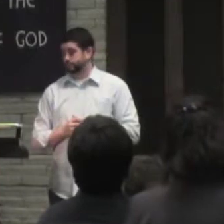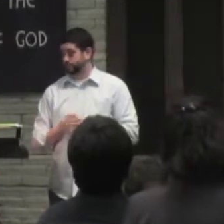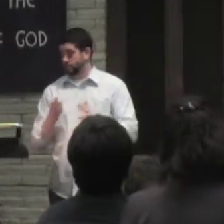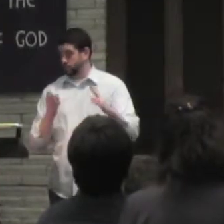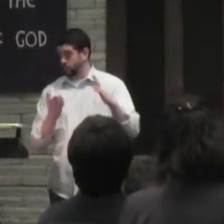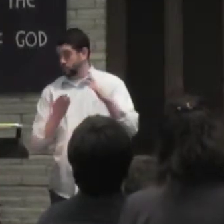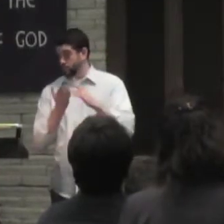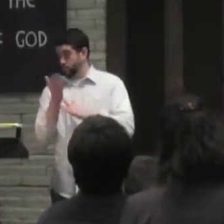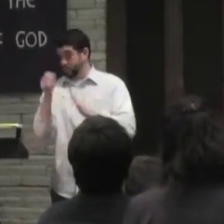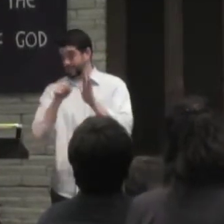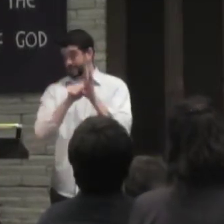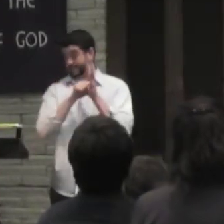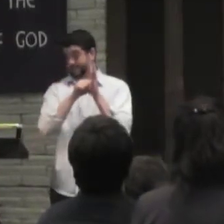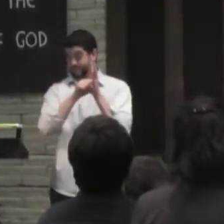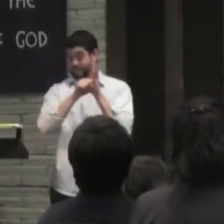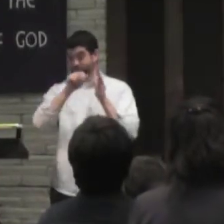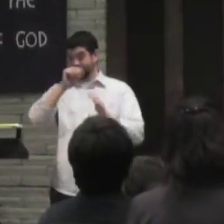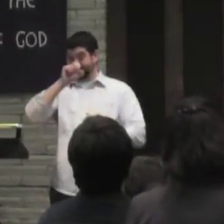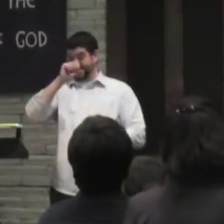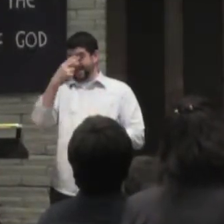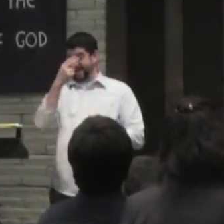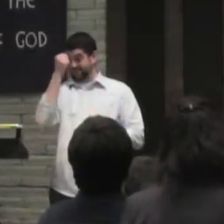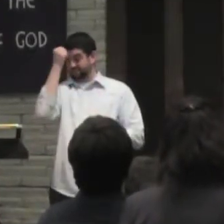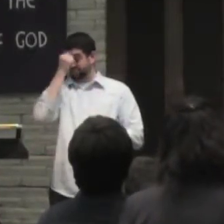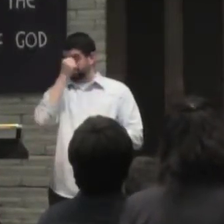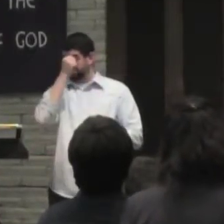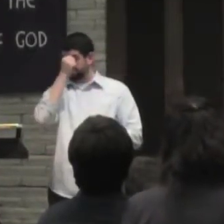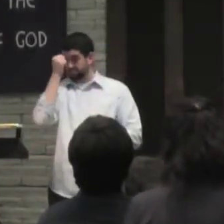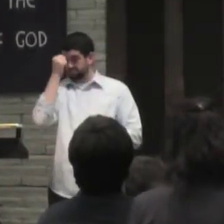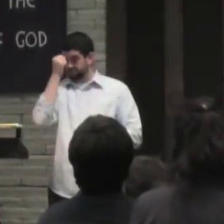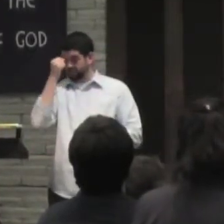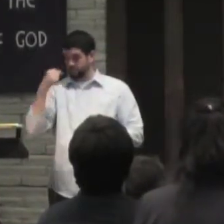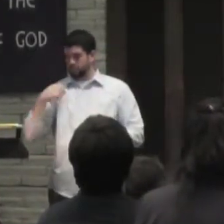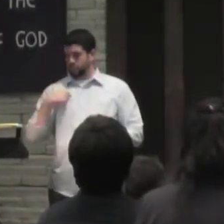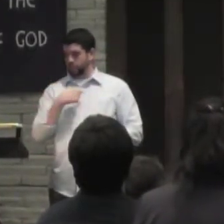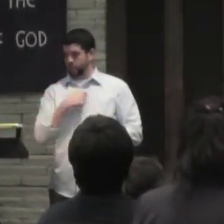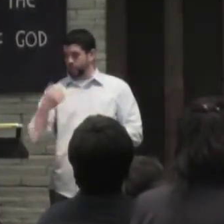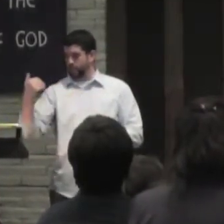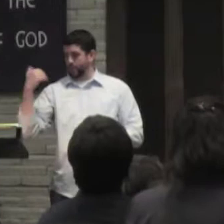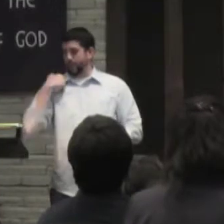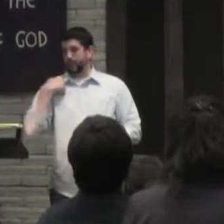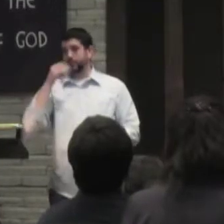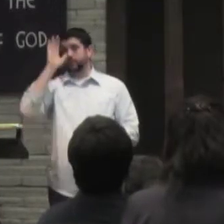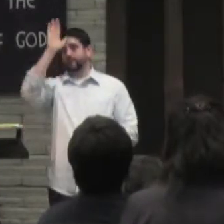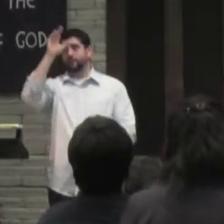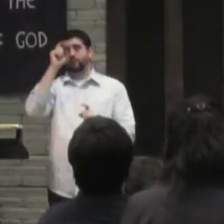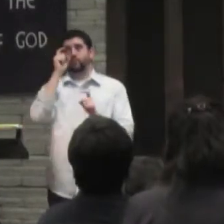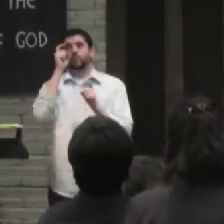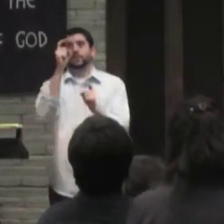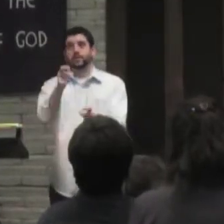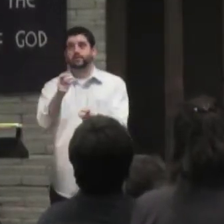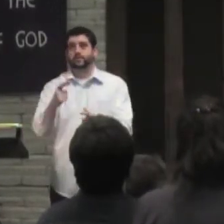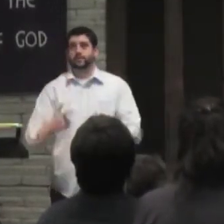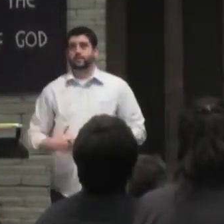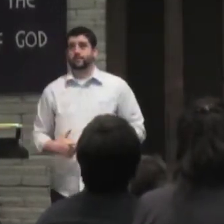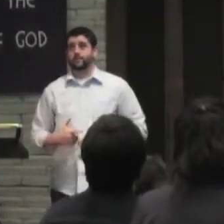Through the symbol of ashes, we are reminded of your gift of life.